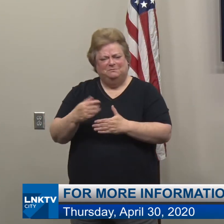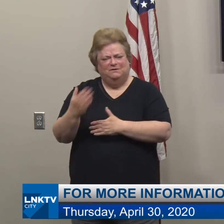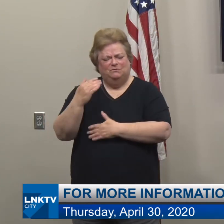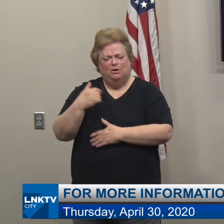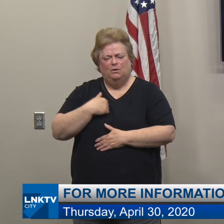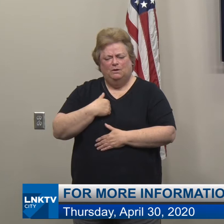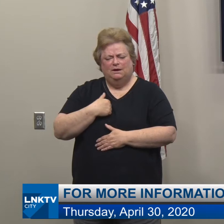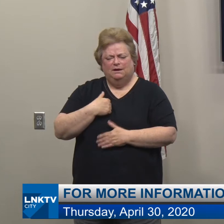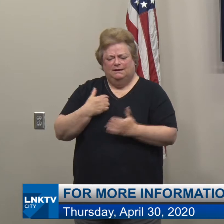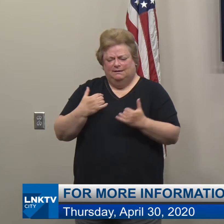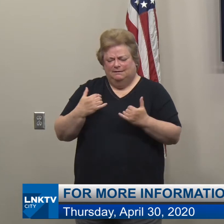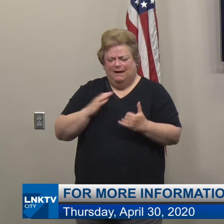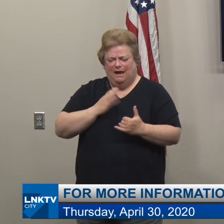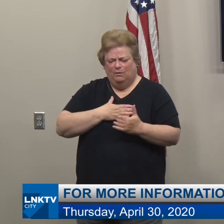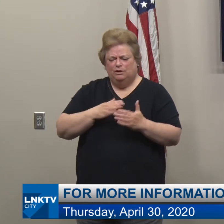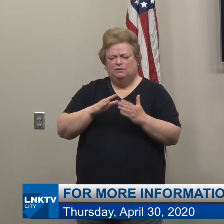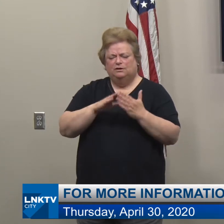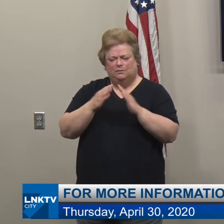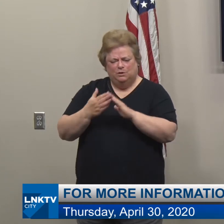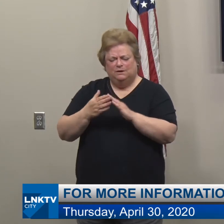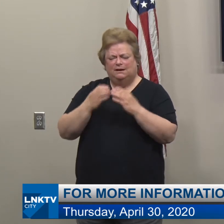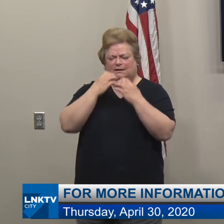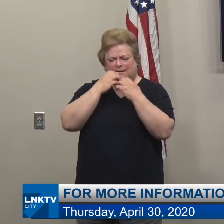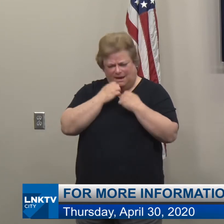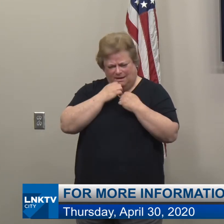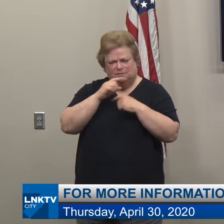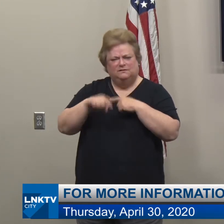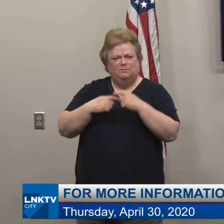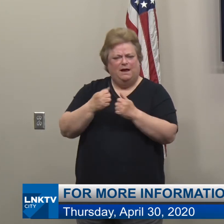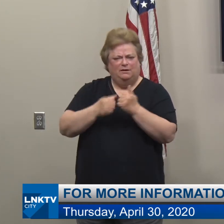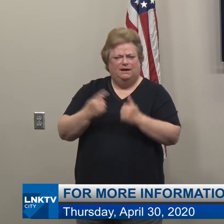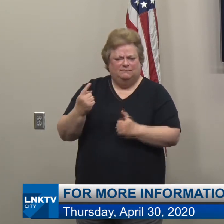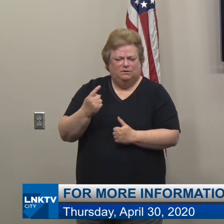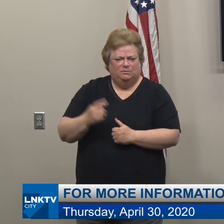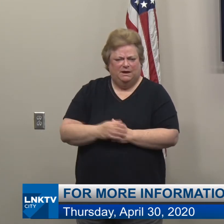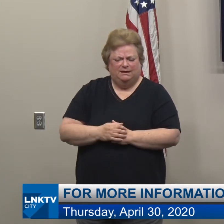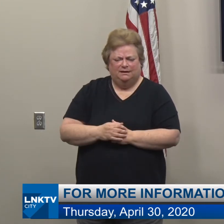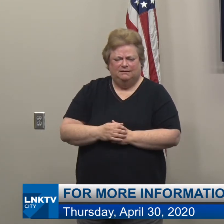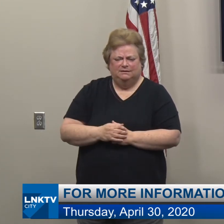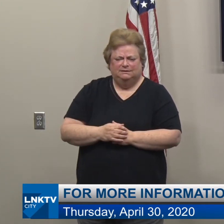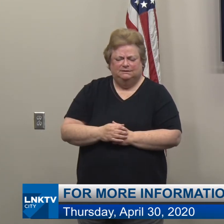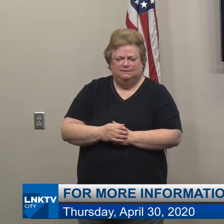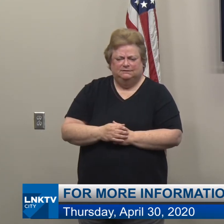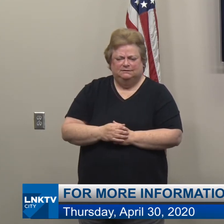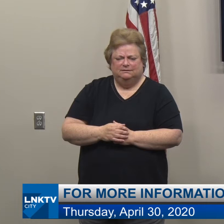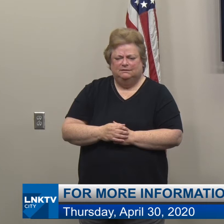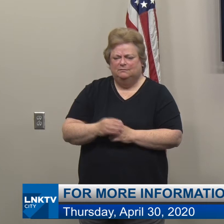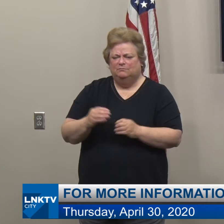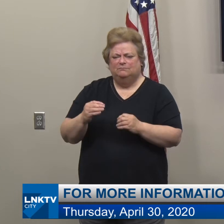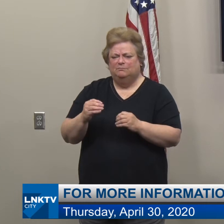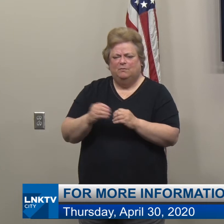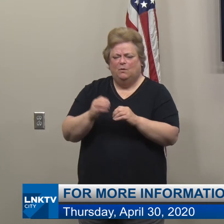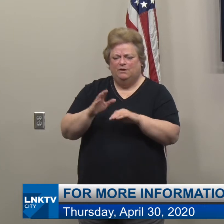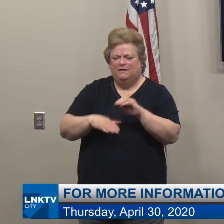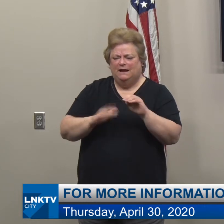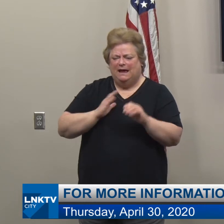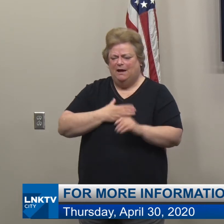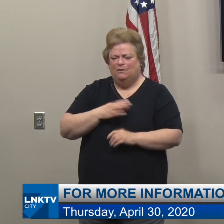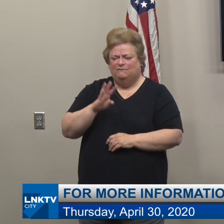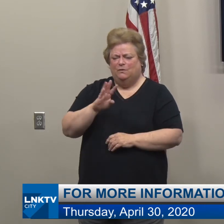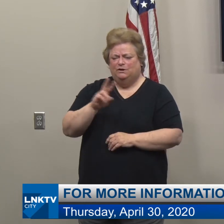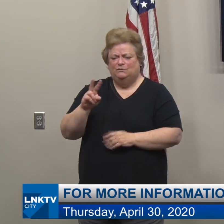we're in a community that cares very, very deeply about everybody, and no more so than 42,000 students. And